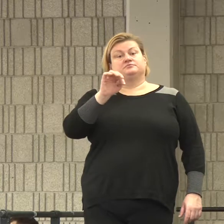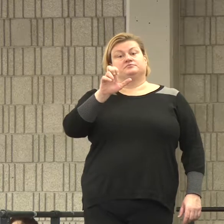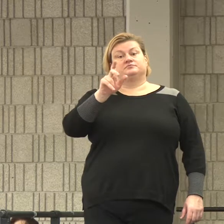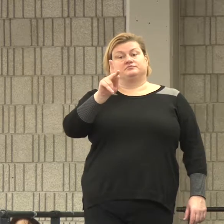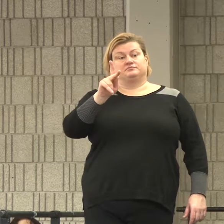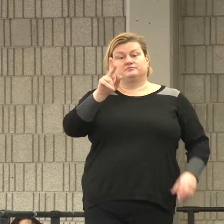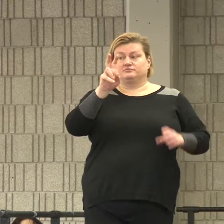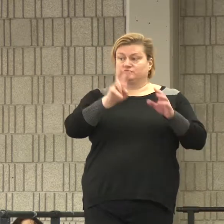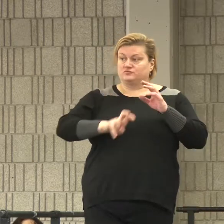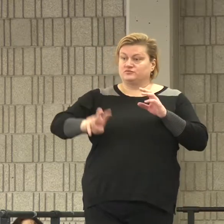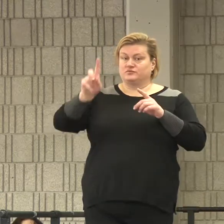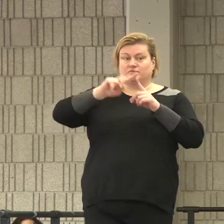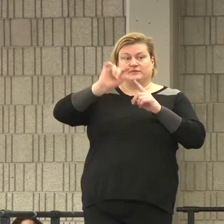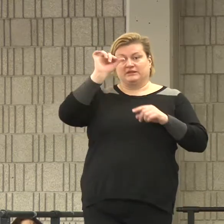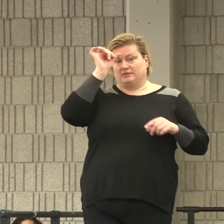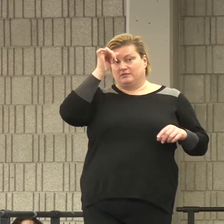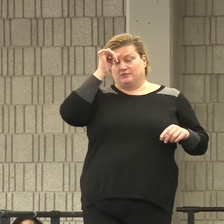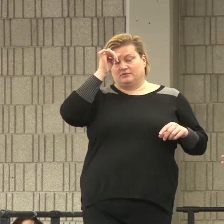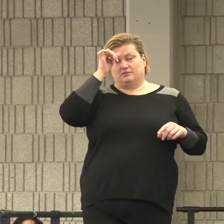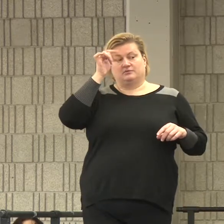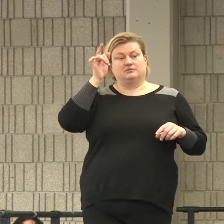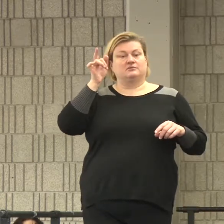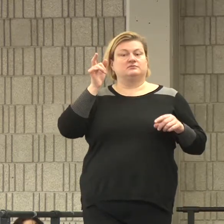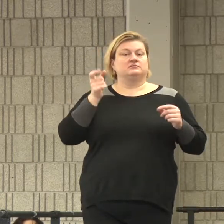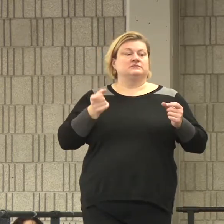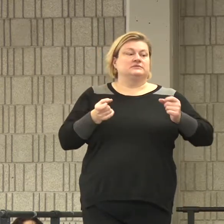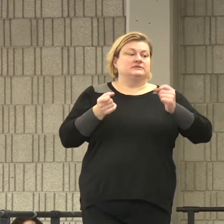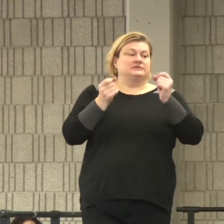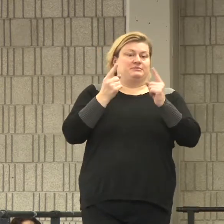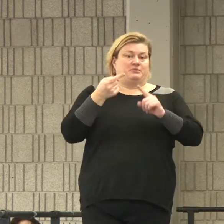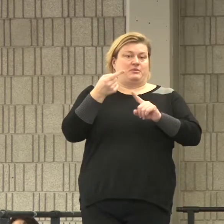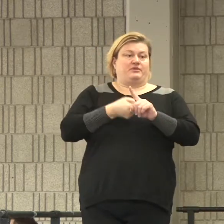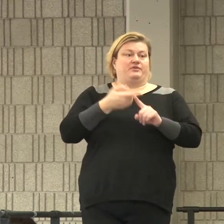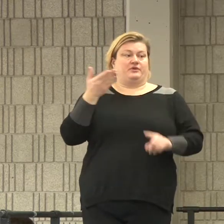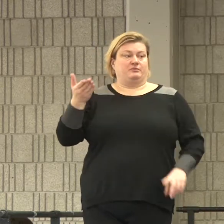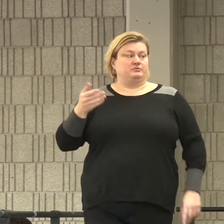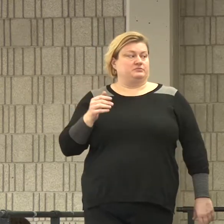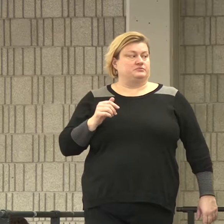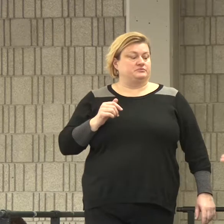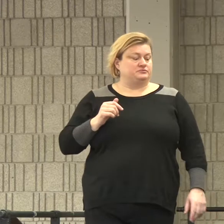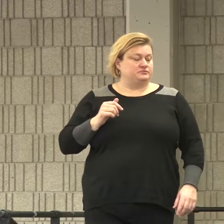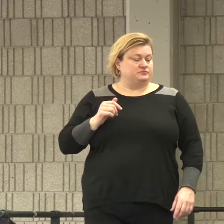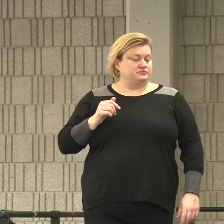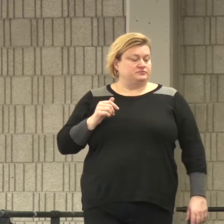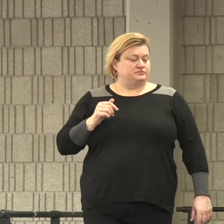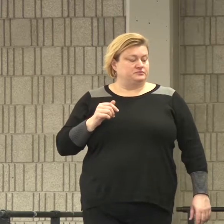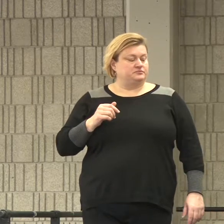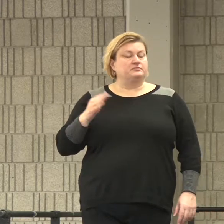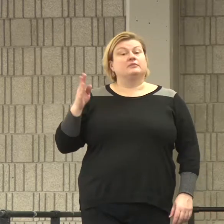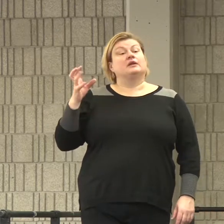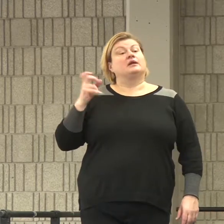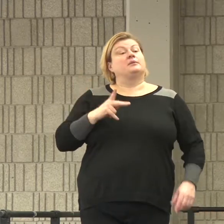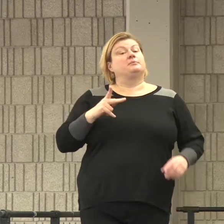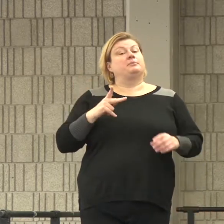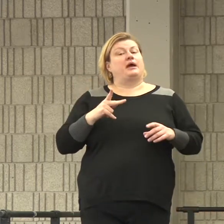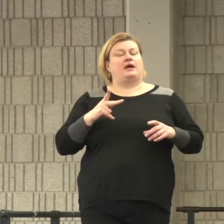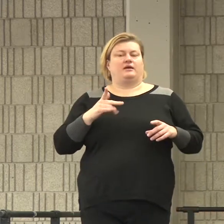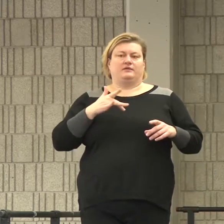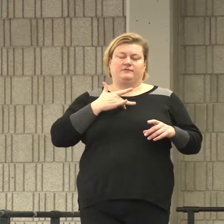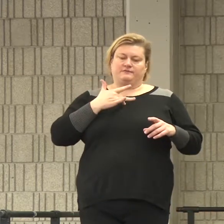King traveled to India, spent the better part of a month there, and came back more convinced than